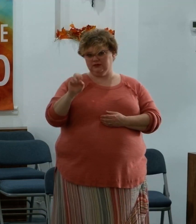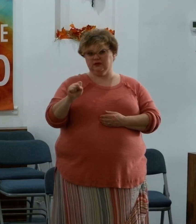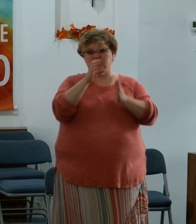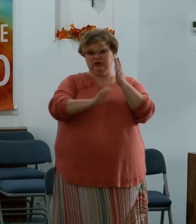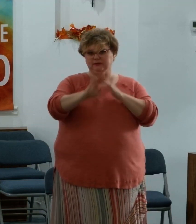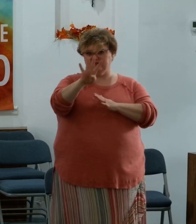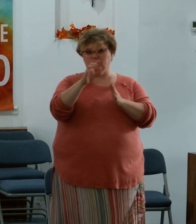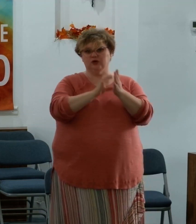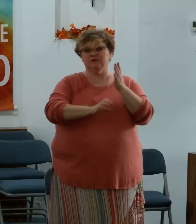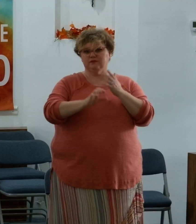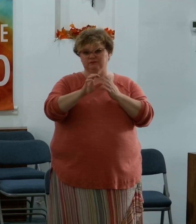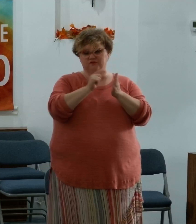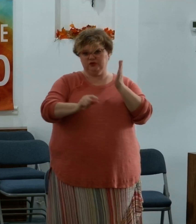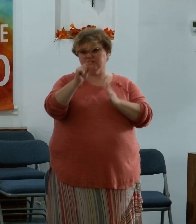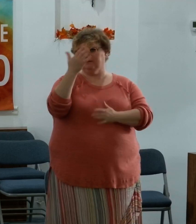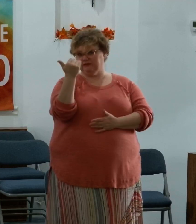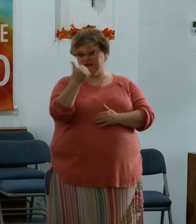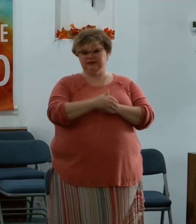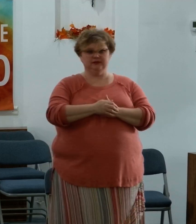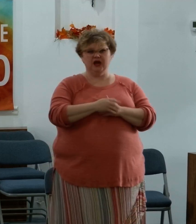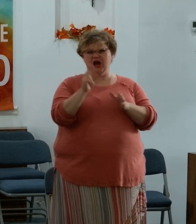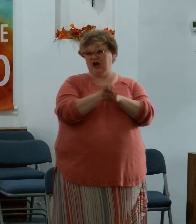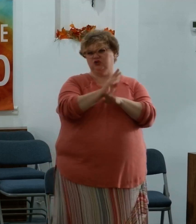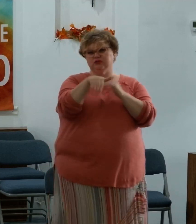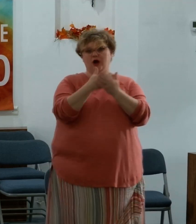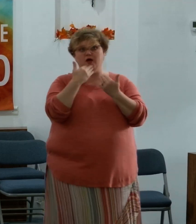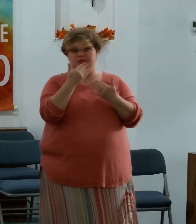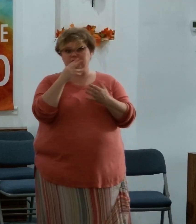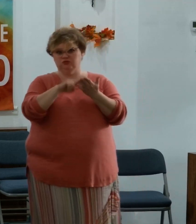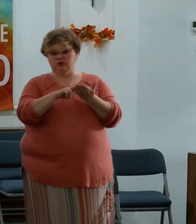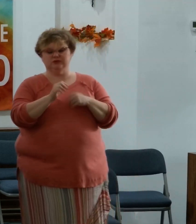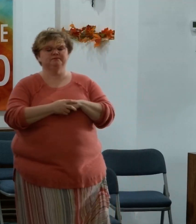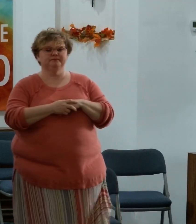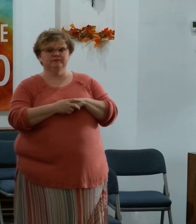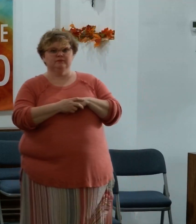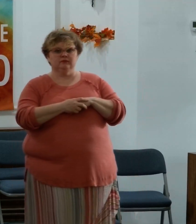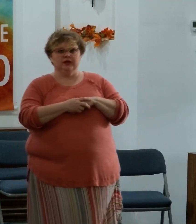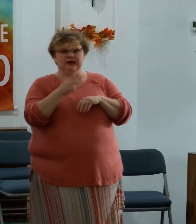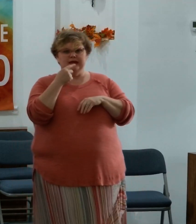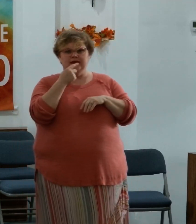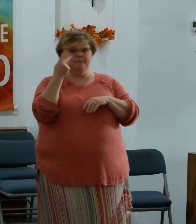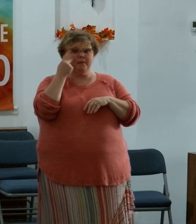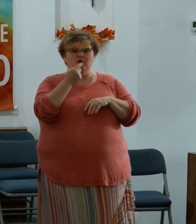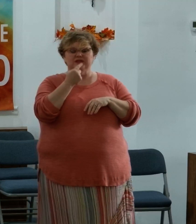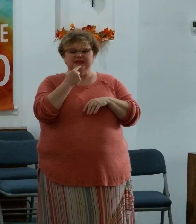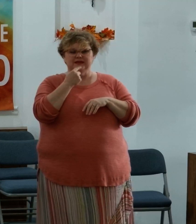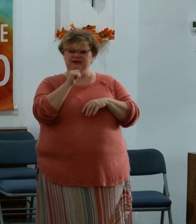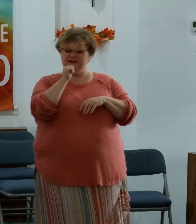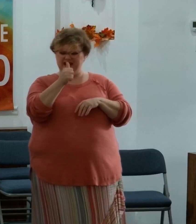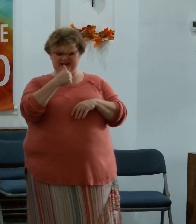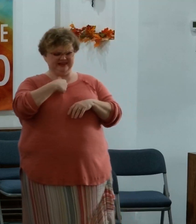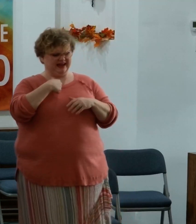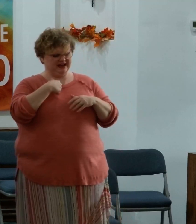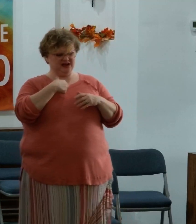verse that I always use in my thank you notes. The Apostle Paul said when he wrote to the church, not that I desire